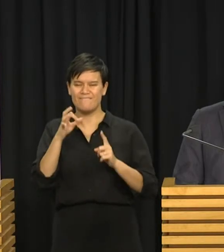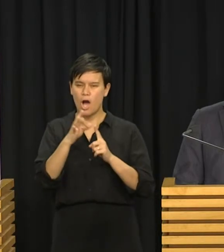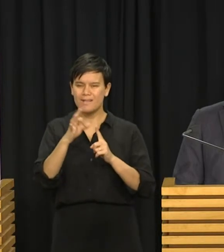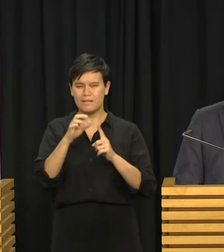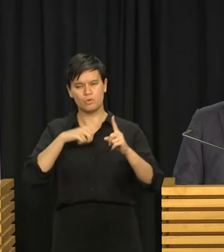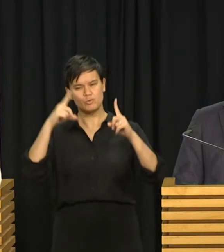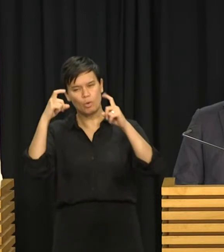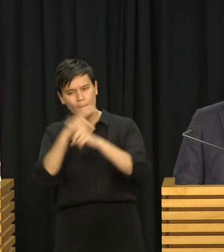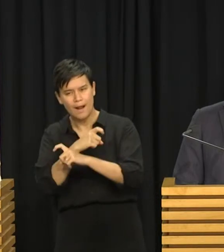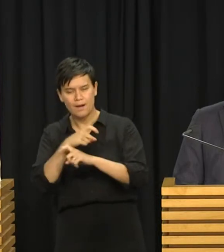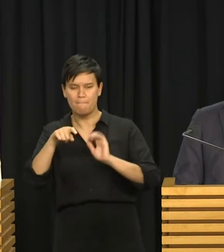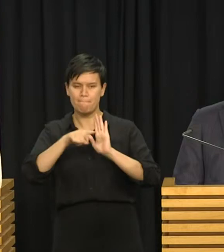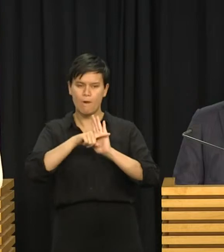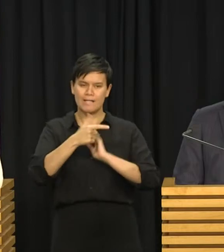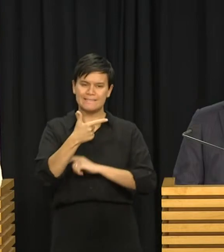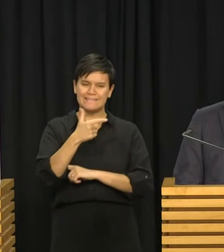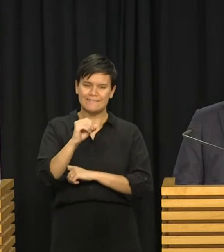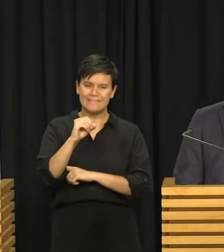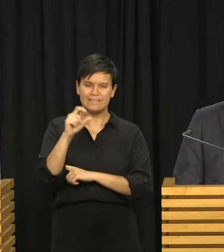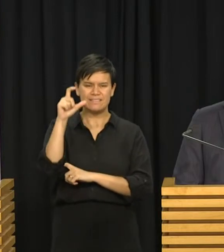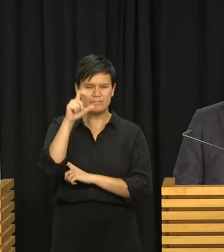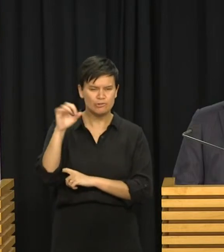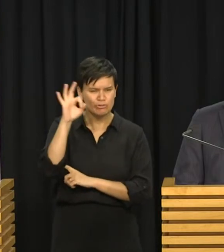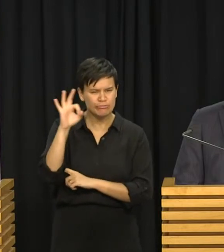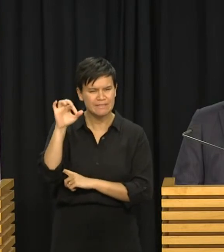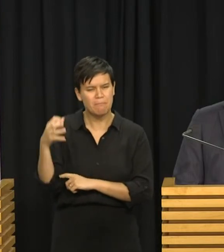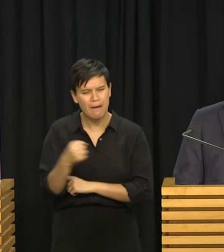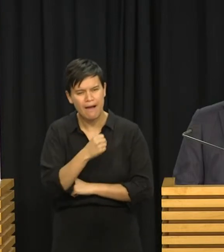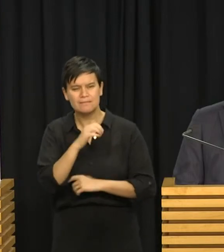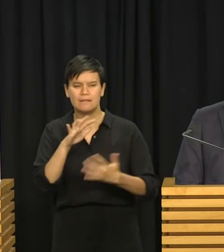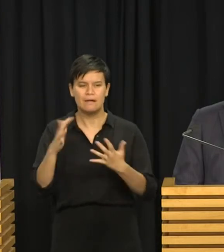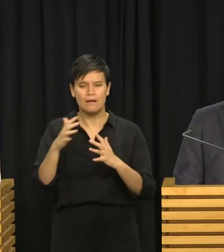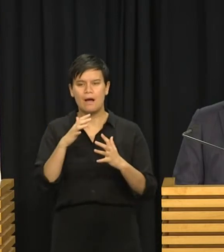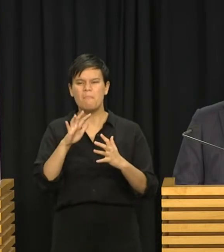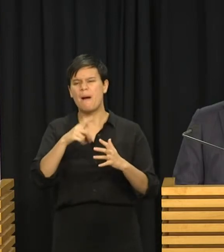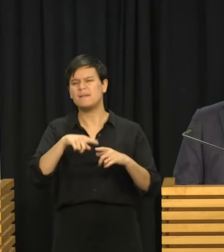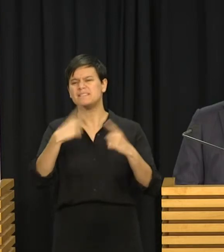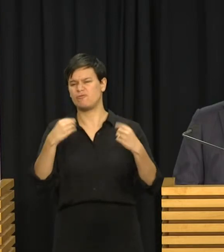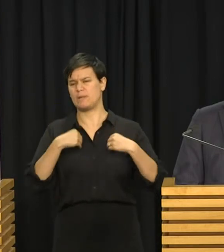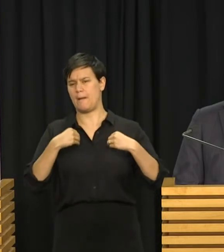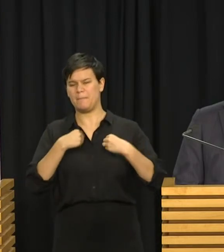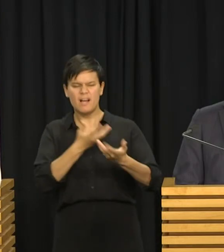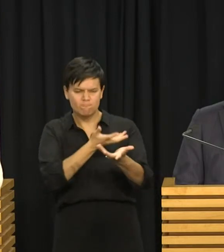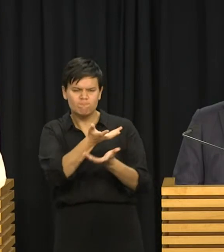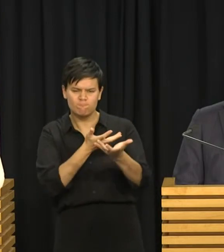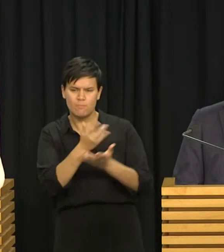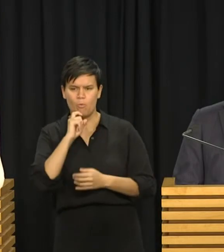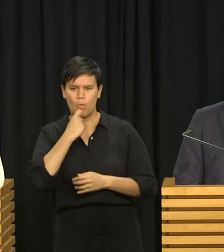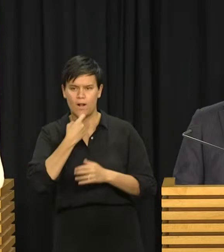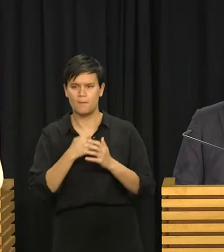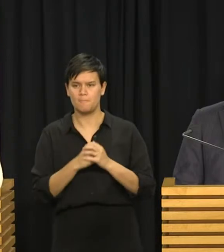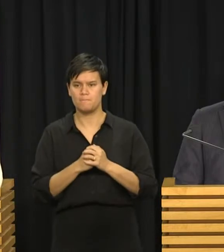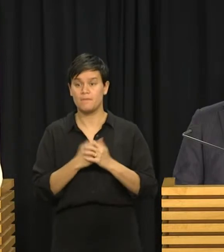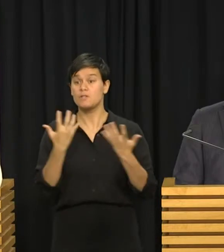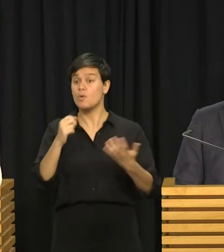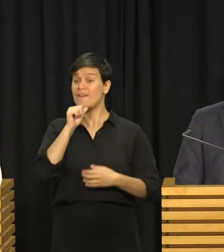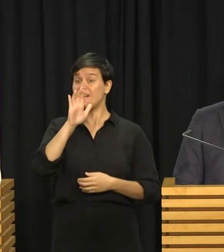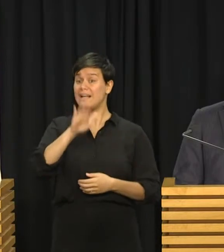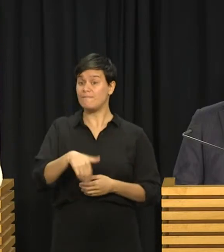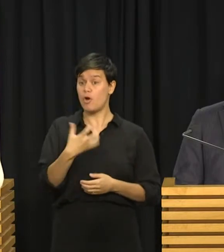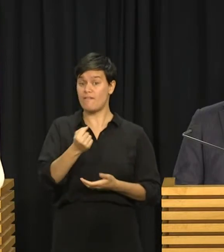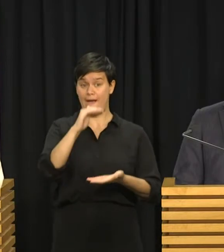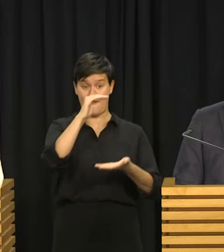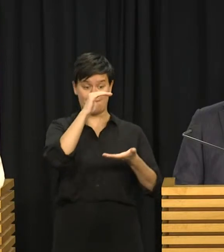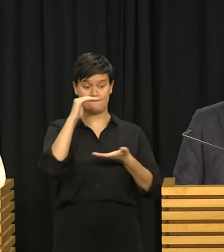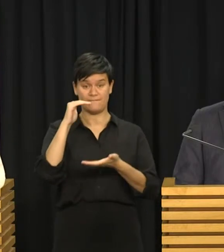challenges. Ultimately, though, we are committed to ensuring that any doses not needed here are put to good use elsewhere, and